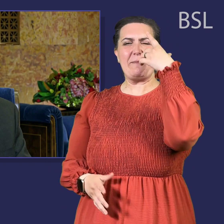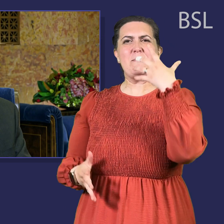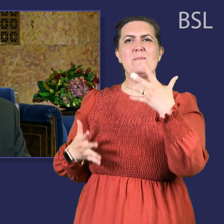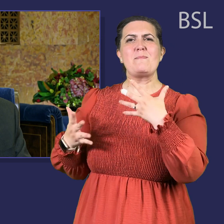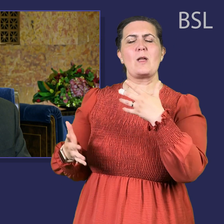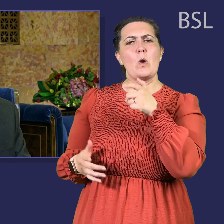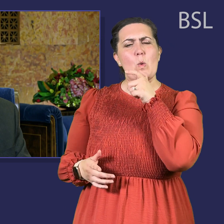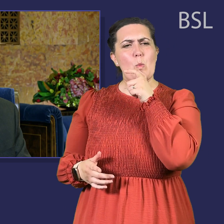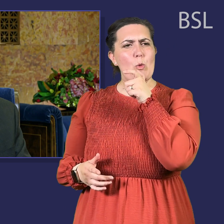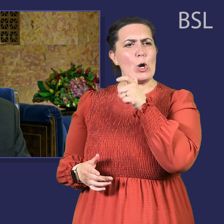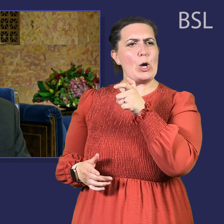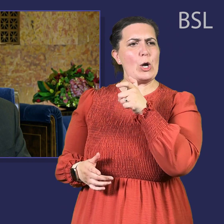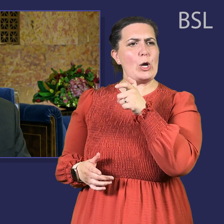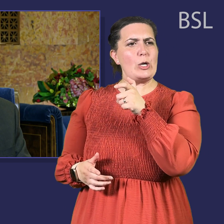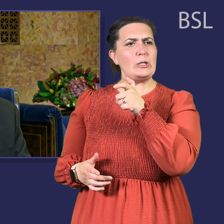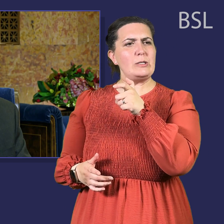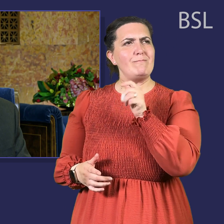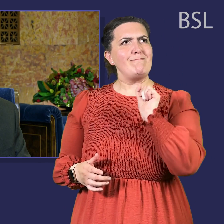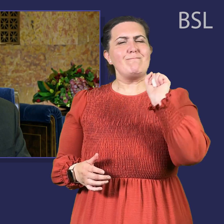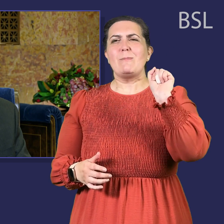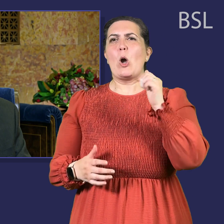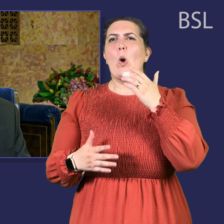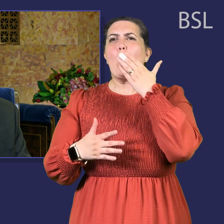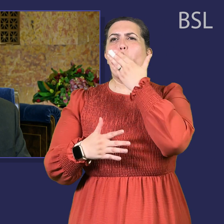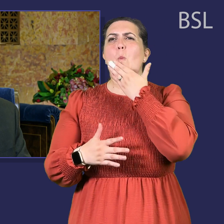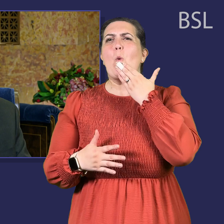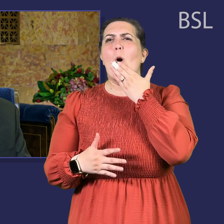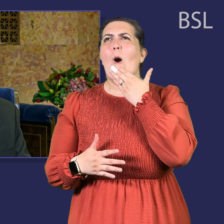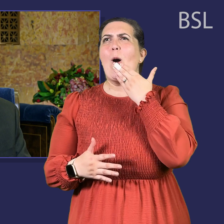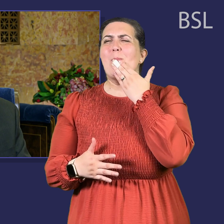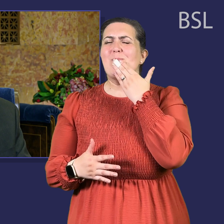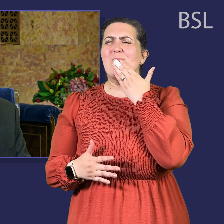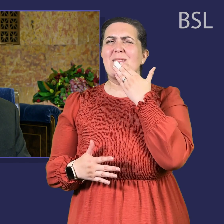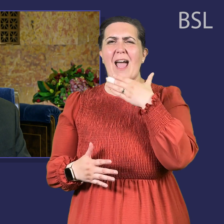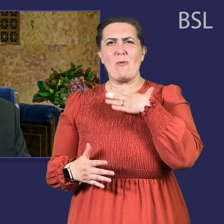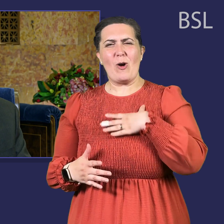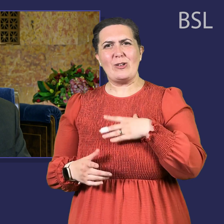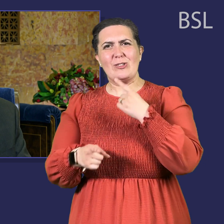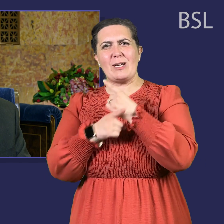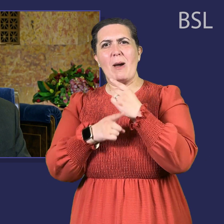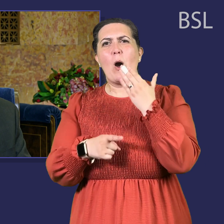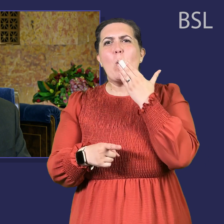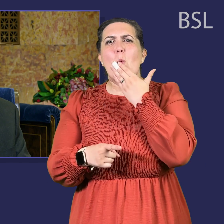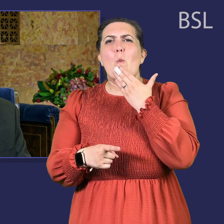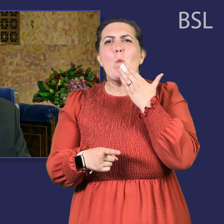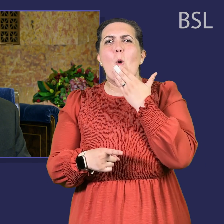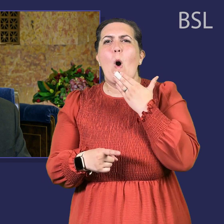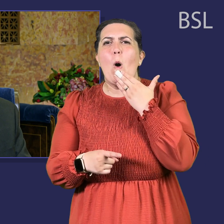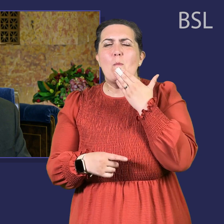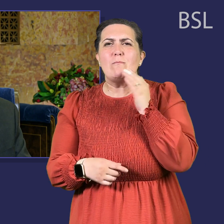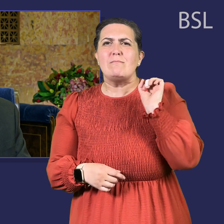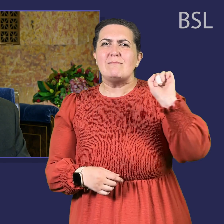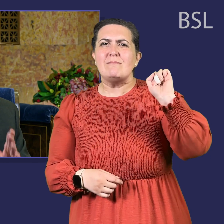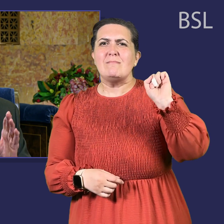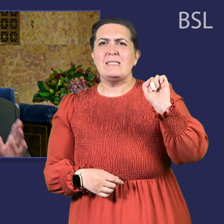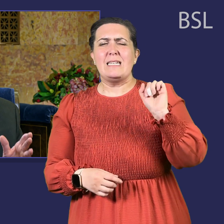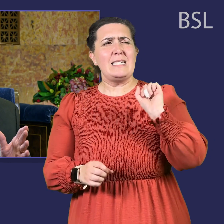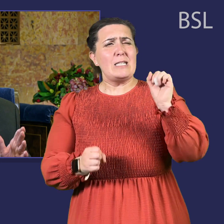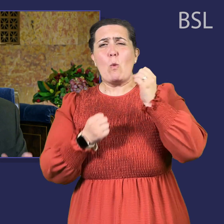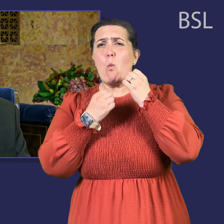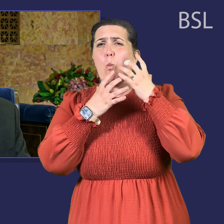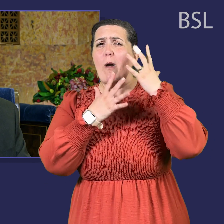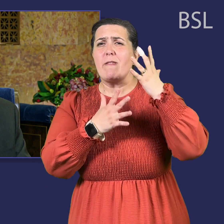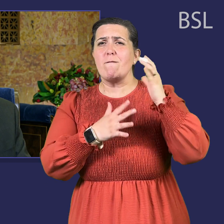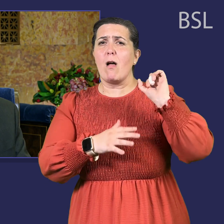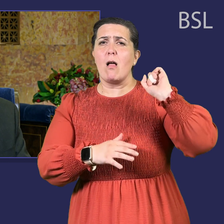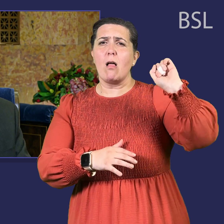I think you used the word his warmth. And I think I'd like to start with that. One of the most